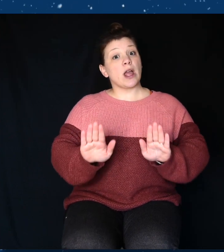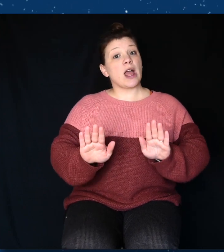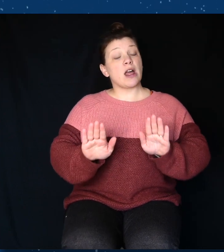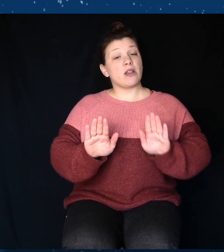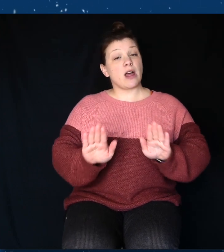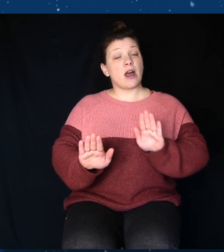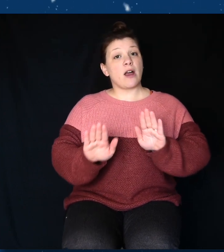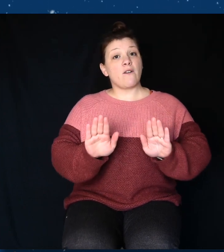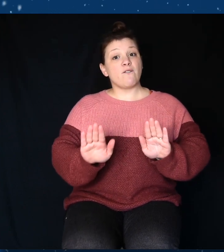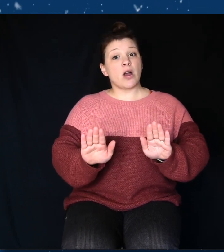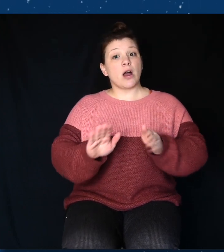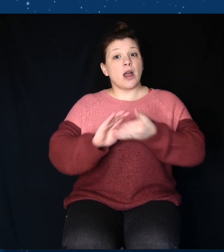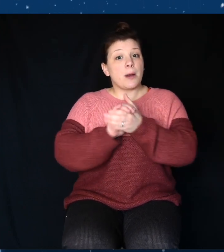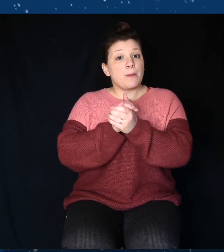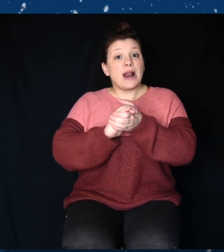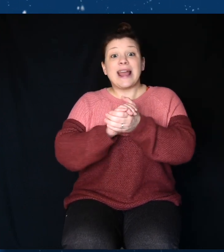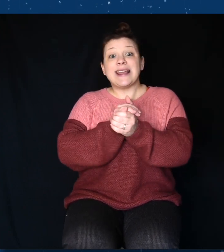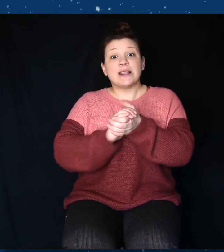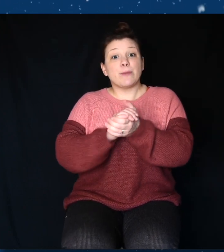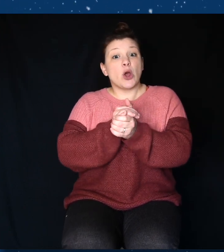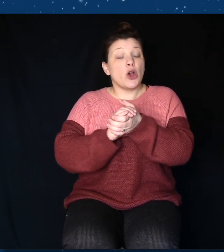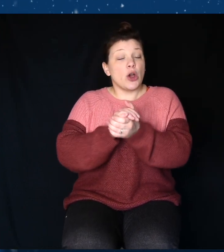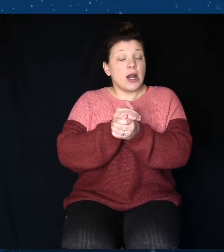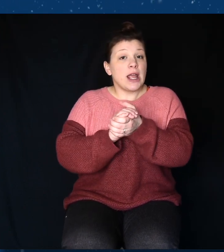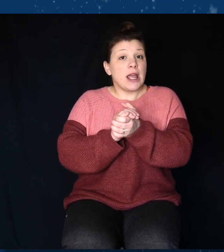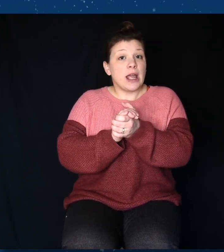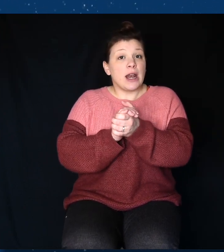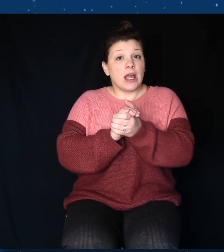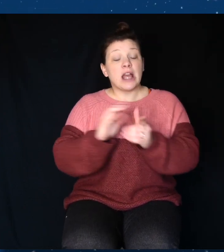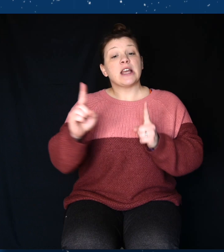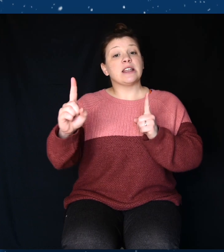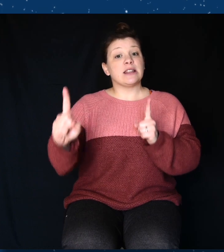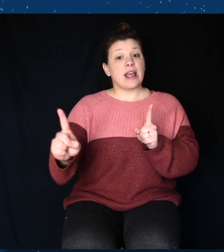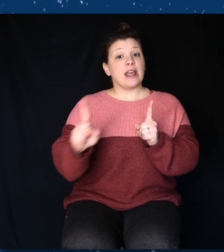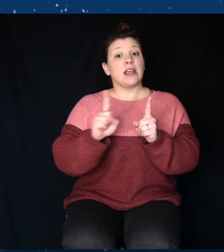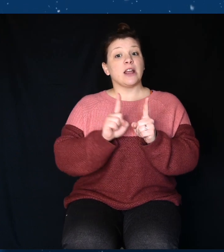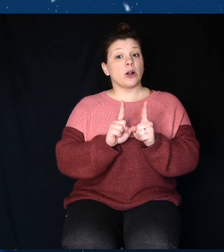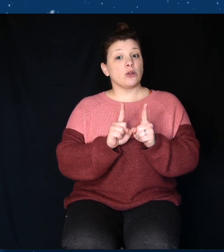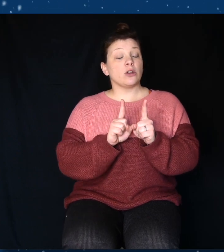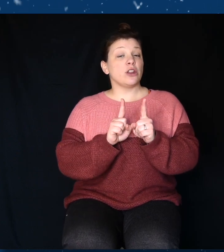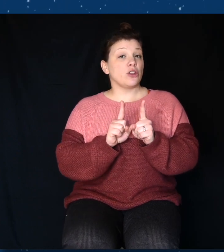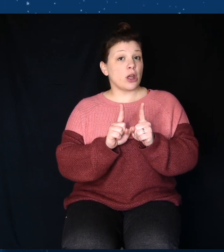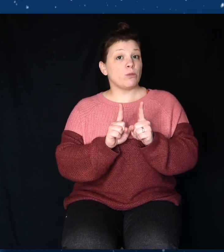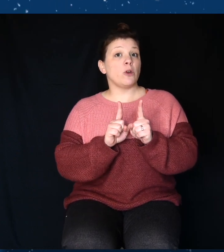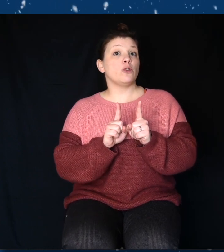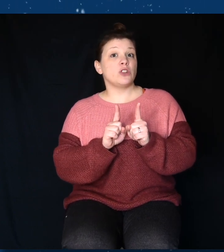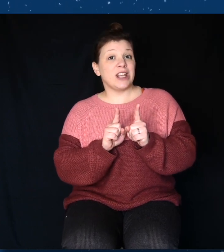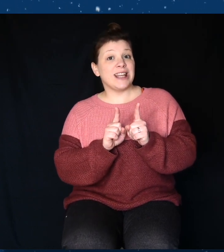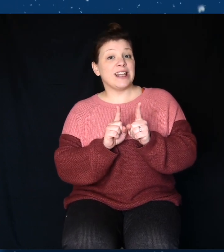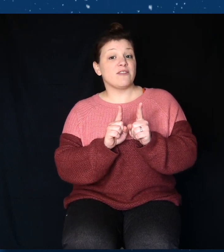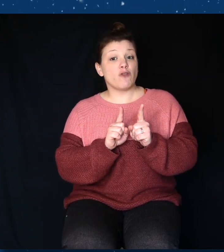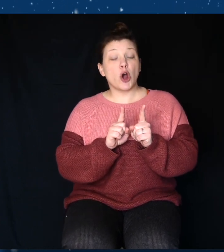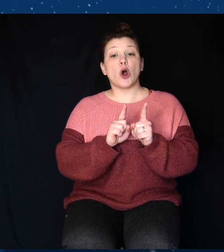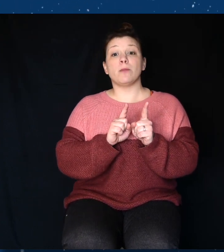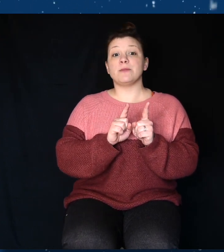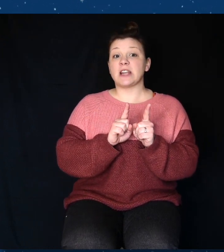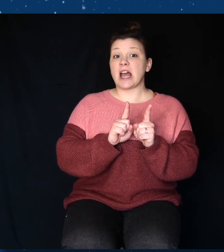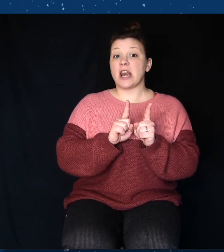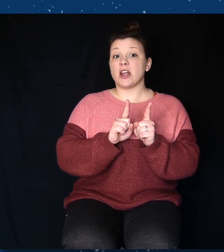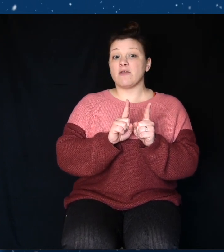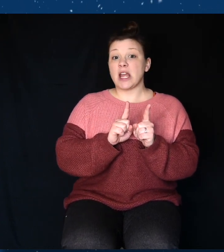So get the fireplace burning, stay close and stop those teeth